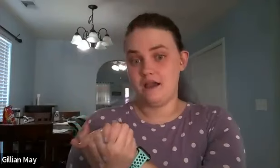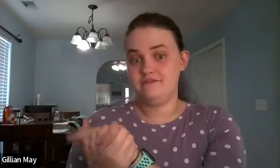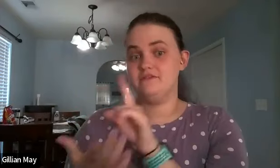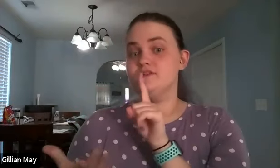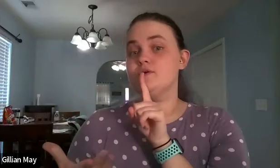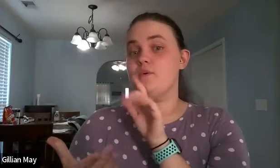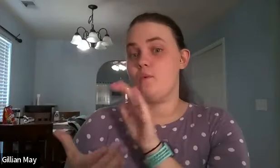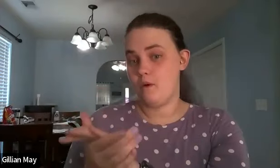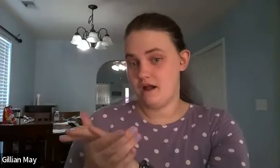wife.